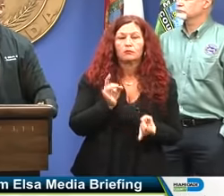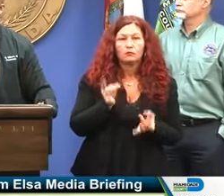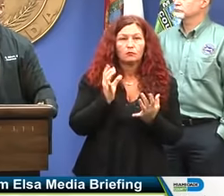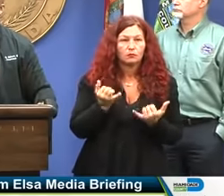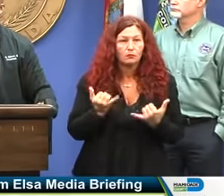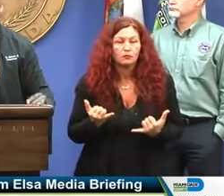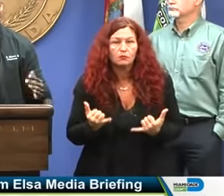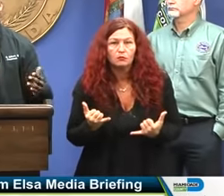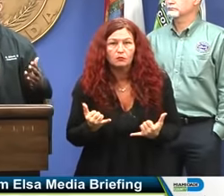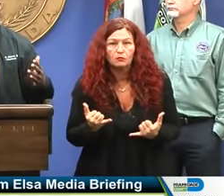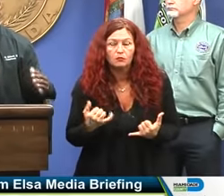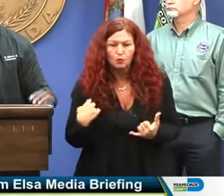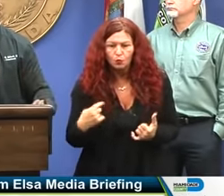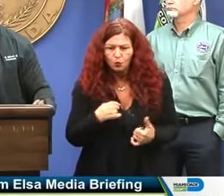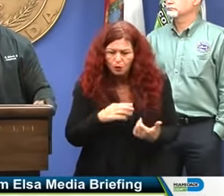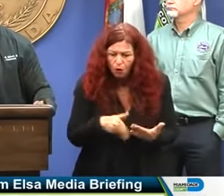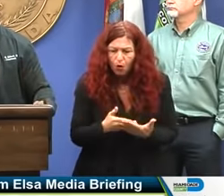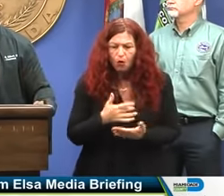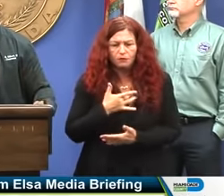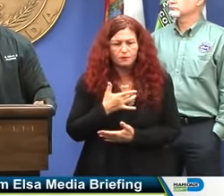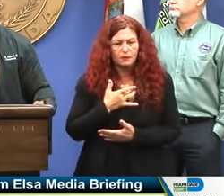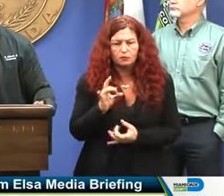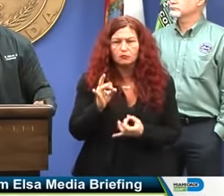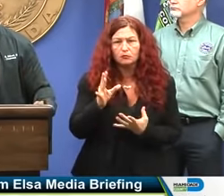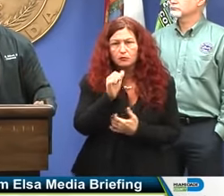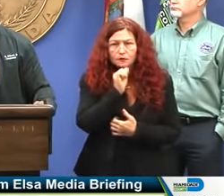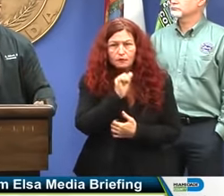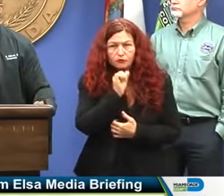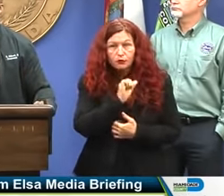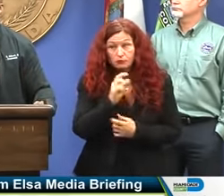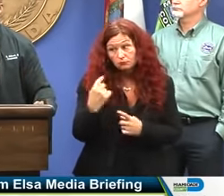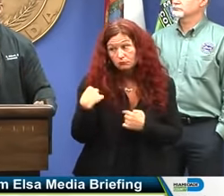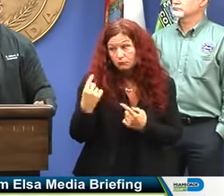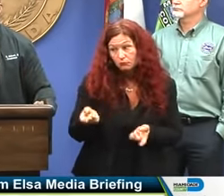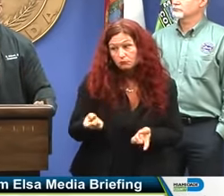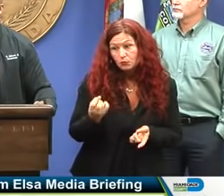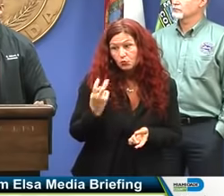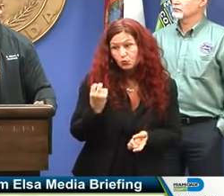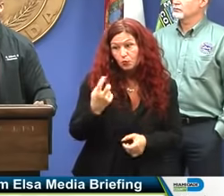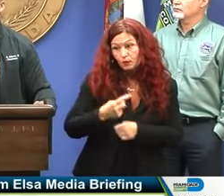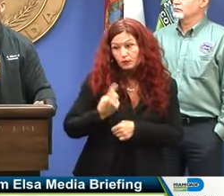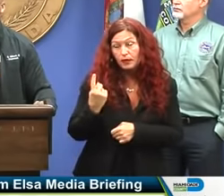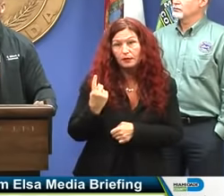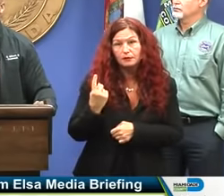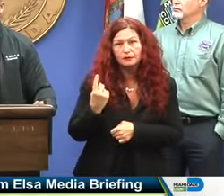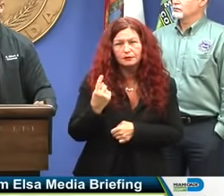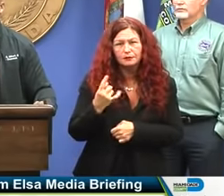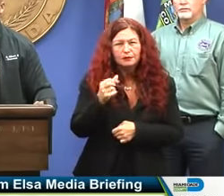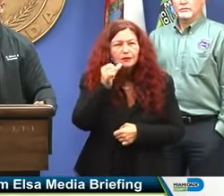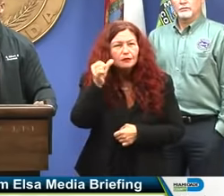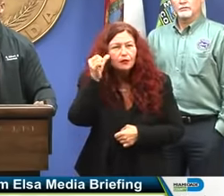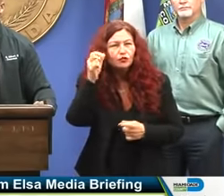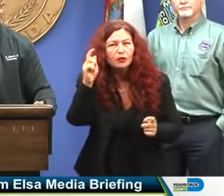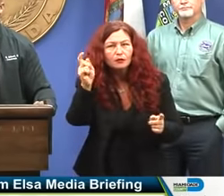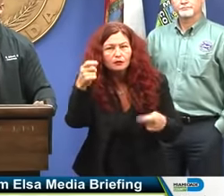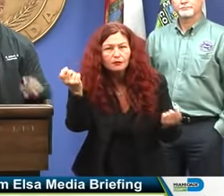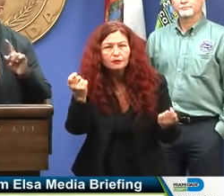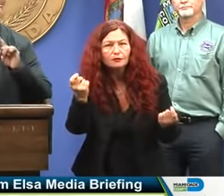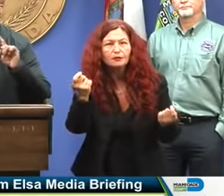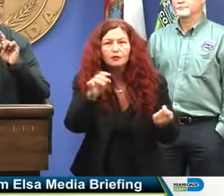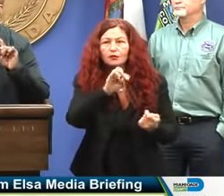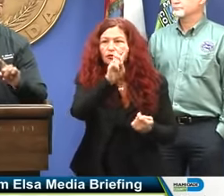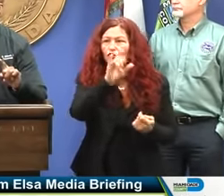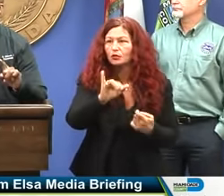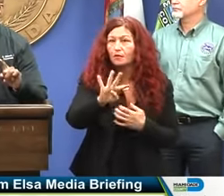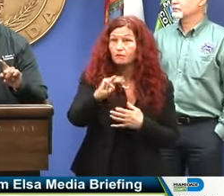community. And it's been a long ride for us. Look, it's not lost on me that we celebrated the 4th of July yesterday. And we